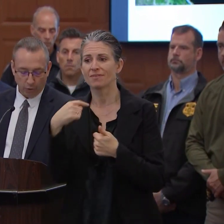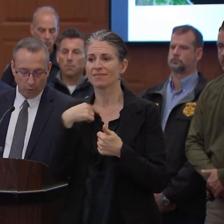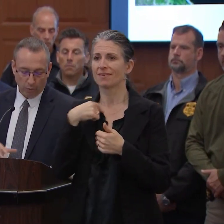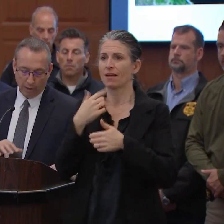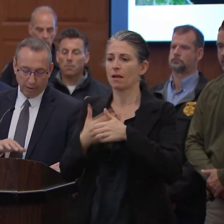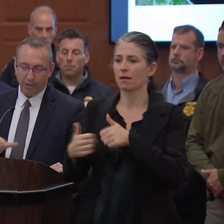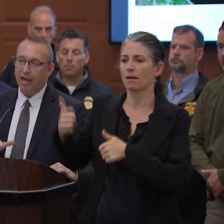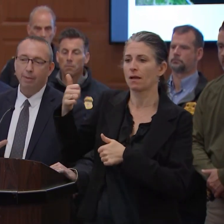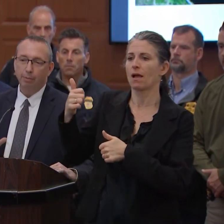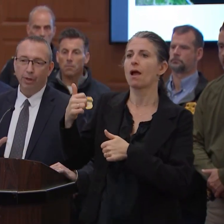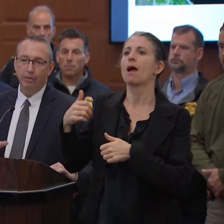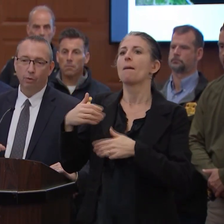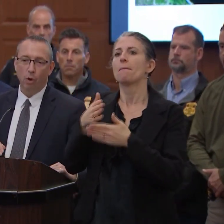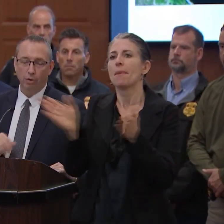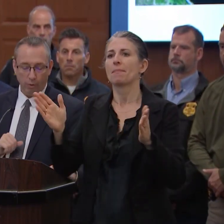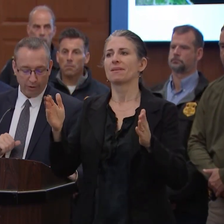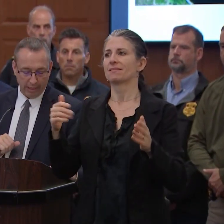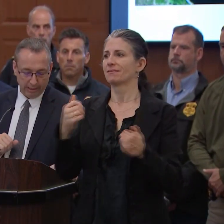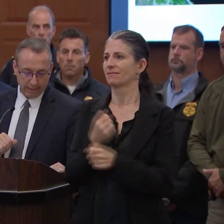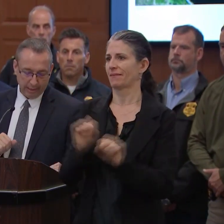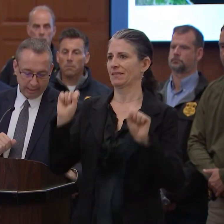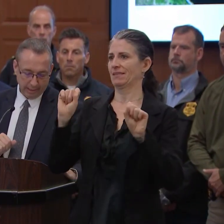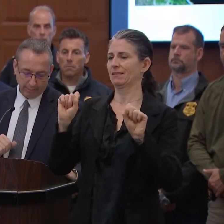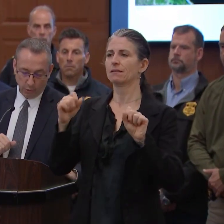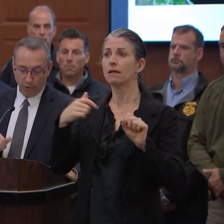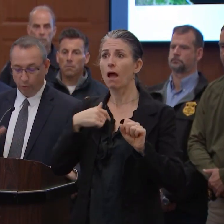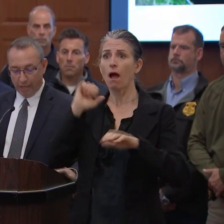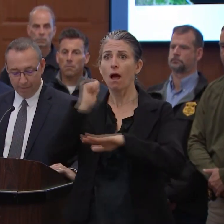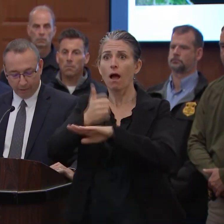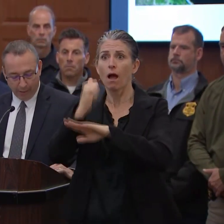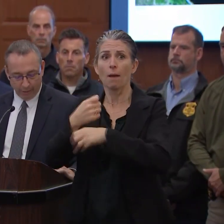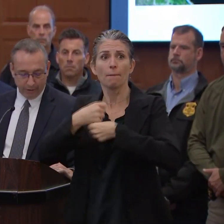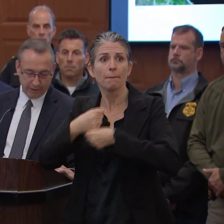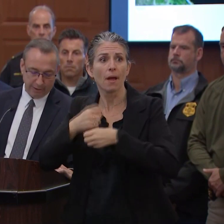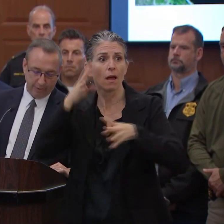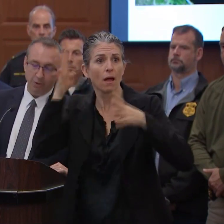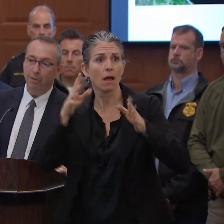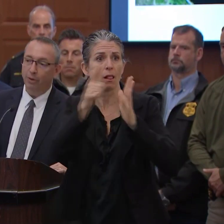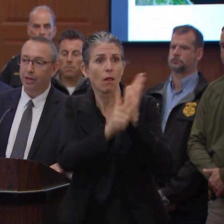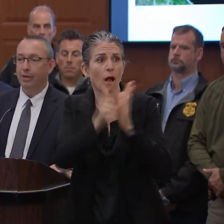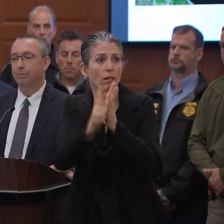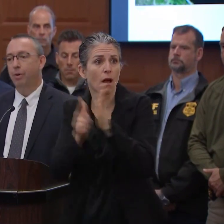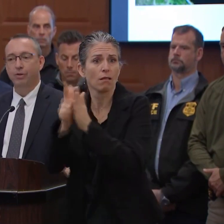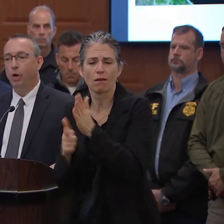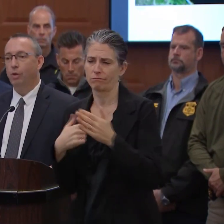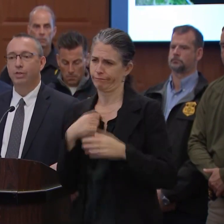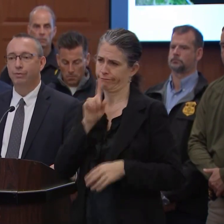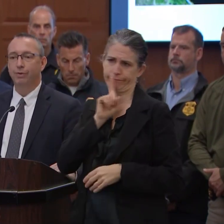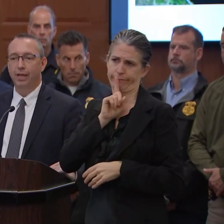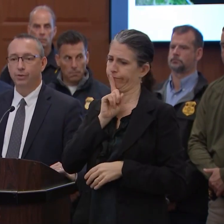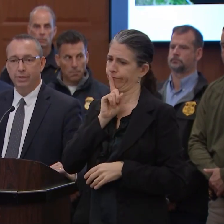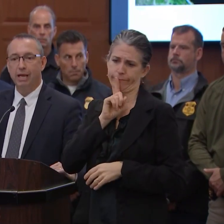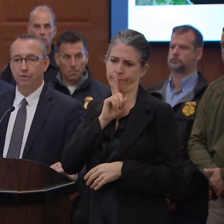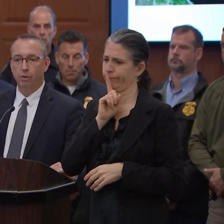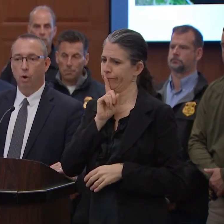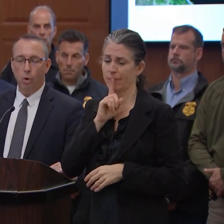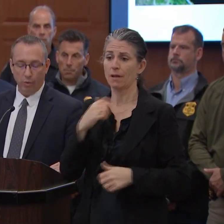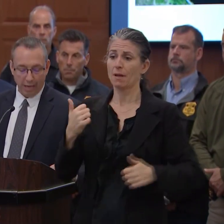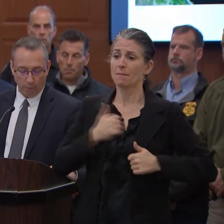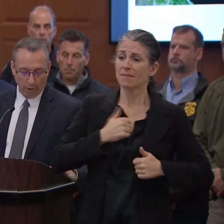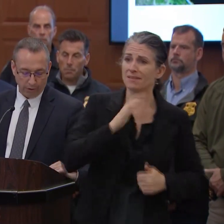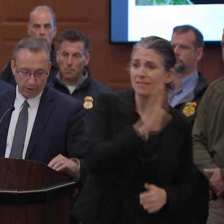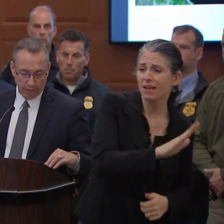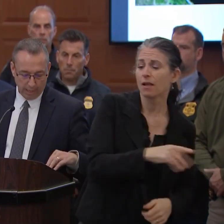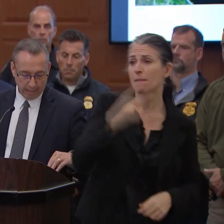that. So there's a time and place for all of those things, to include that mental health system. There's a military component. There's all those different things which has their